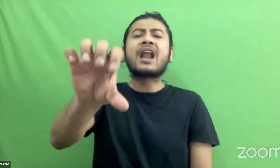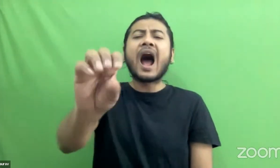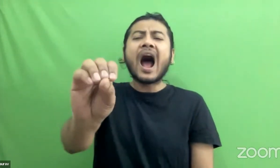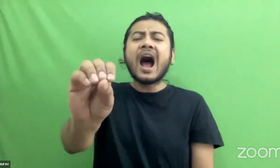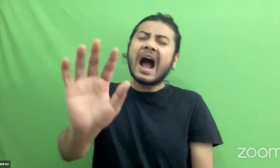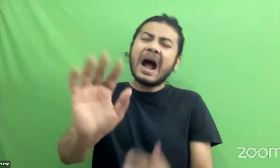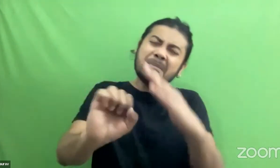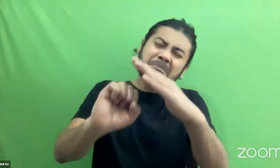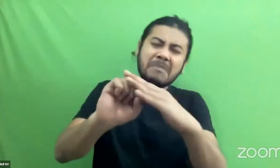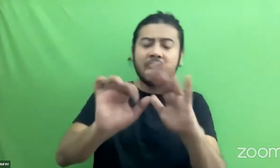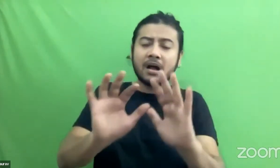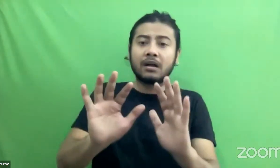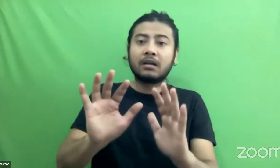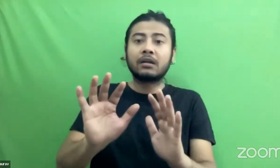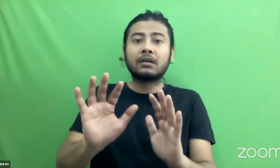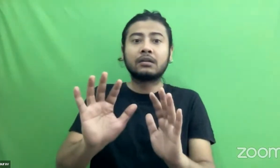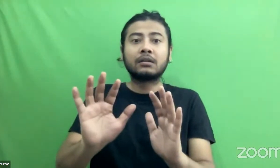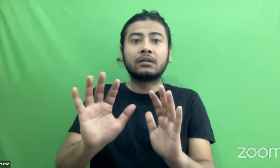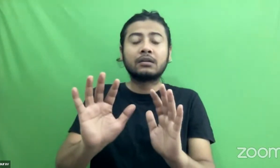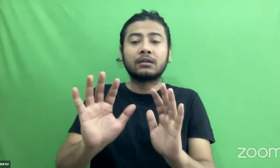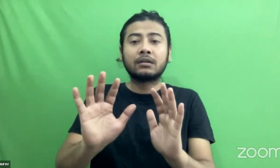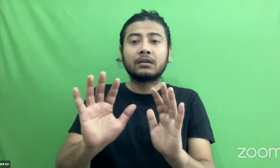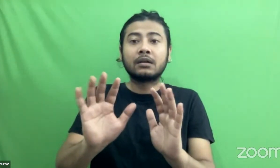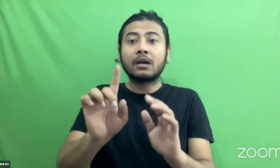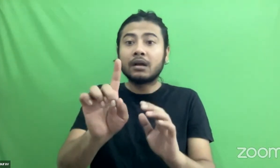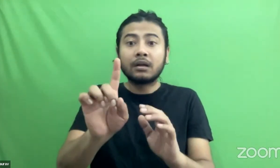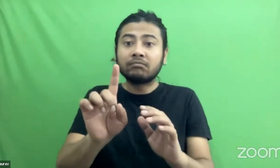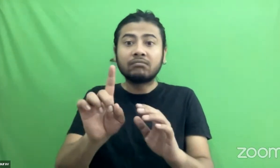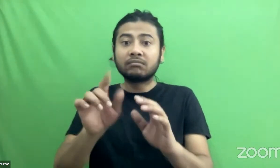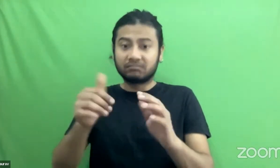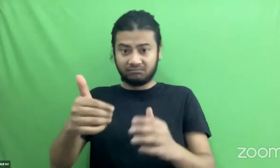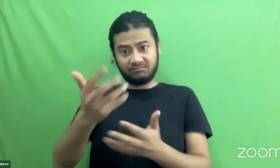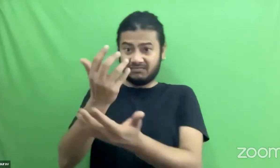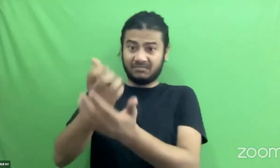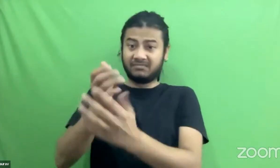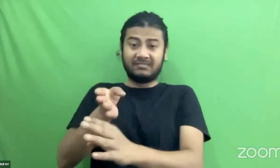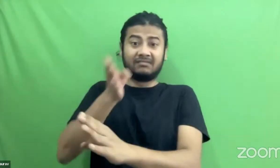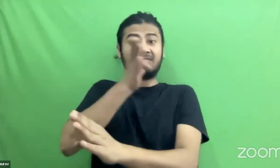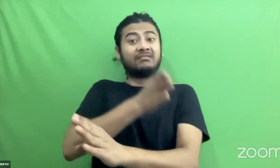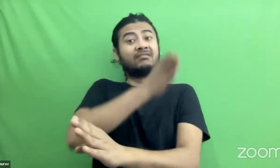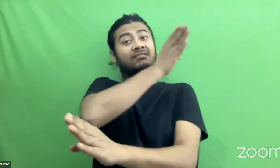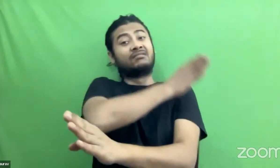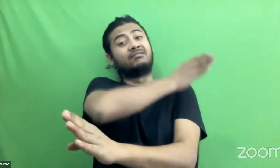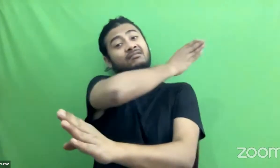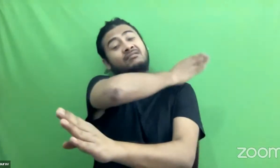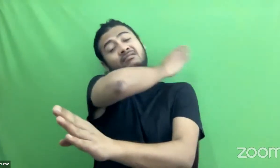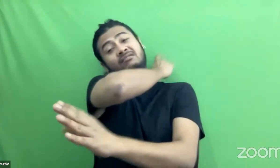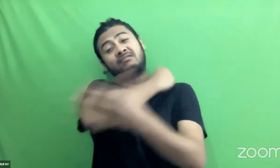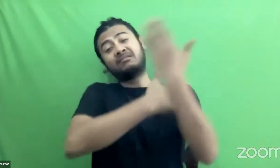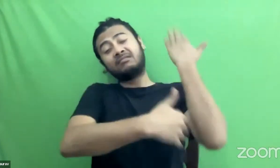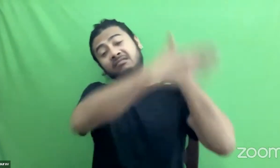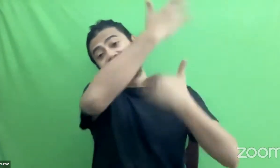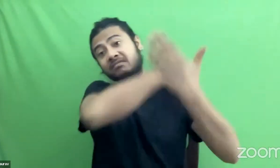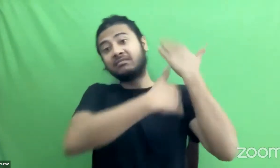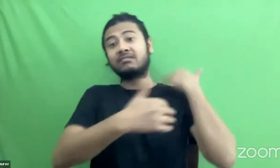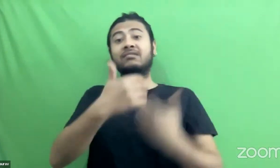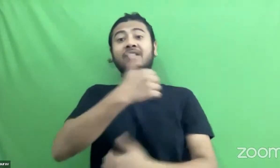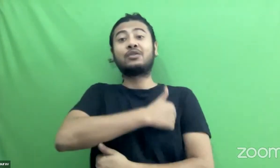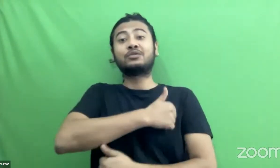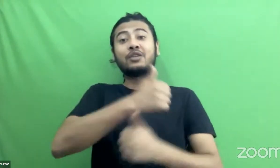comparing it to people in earlier yugas or previous time, olden times, people would live for 500